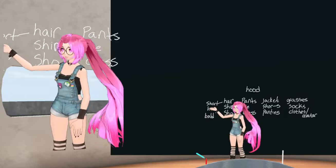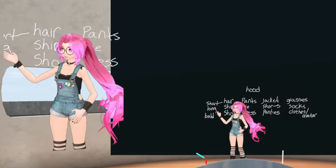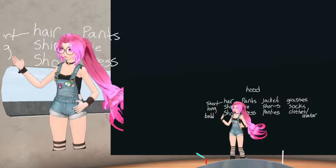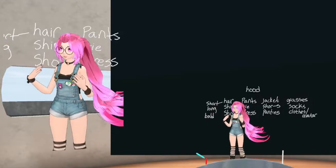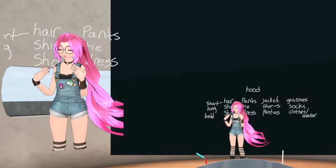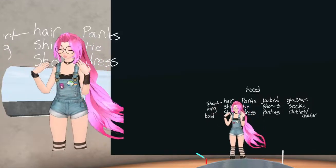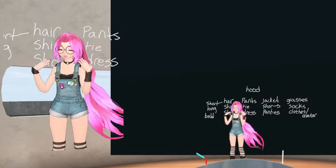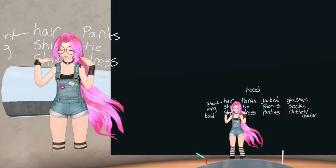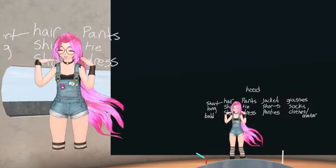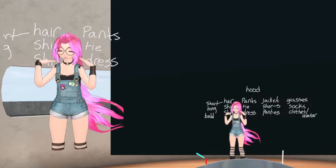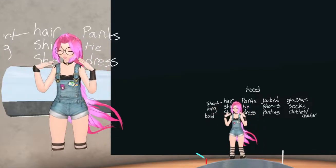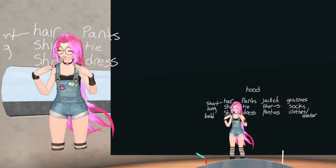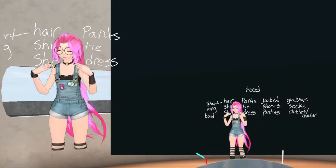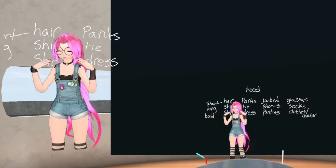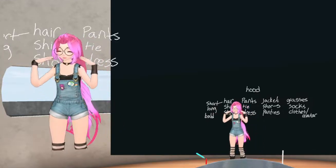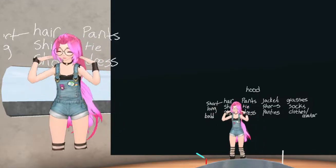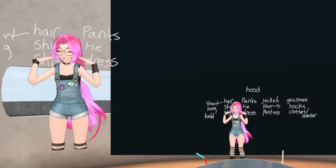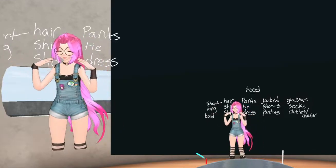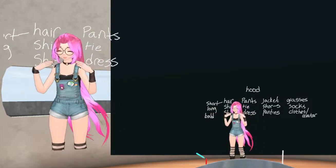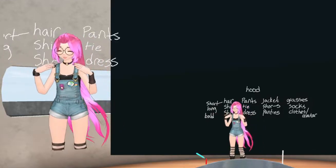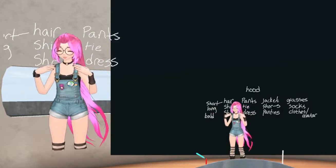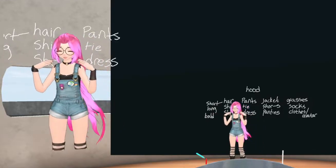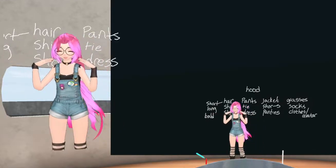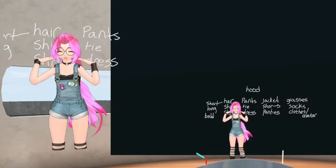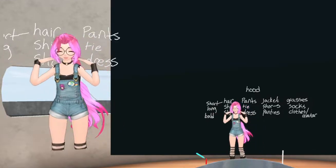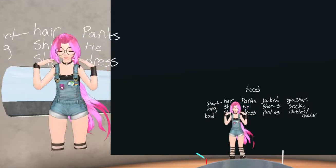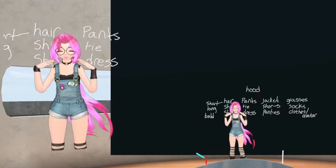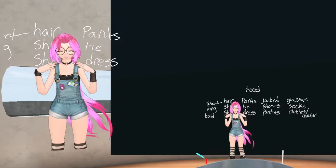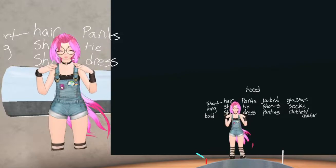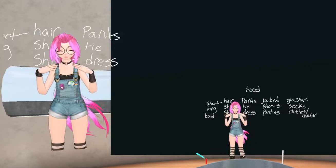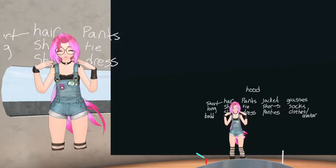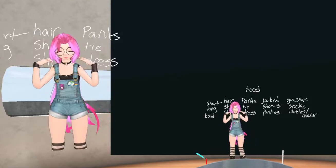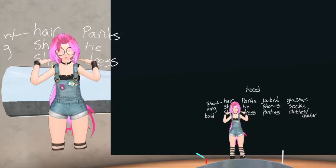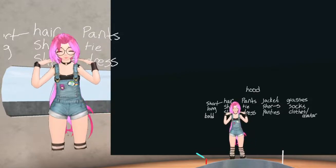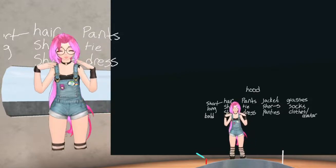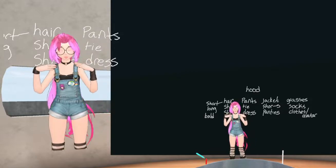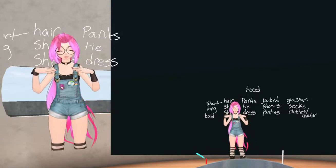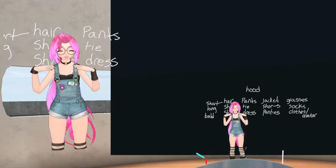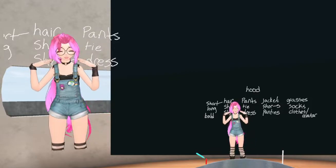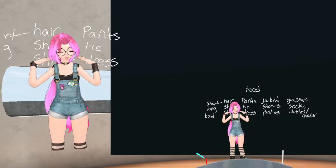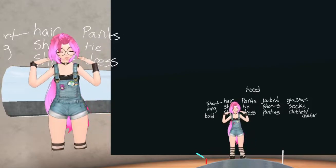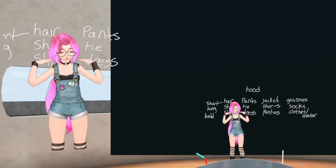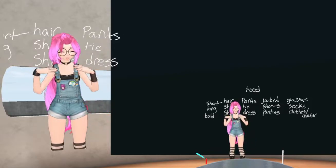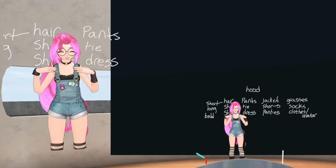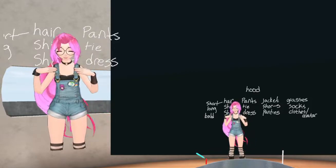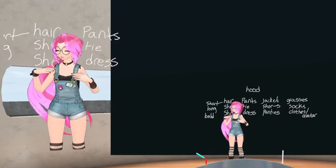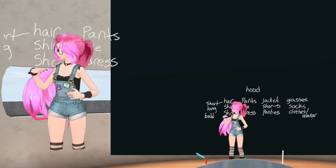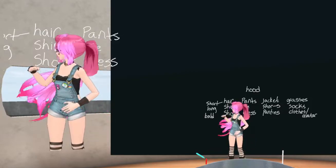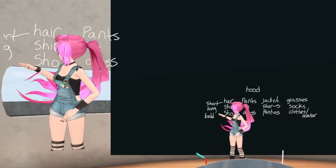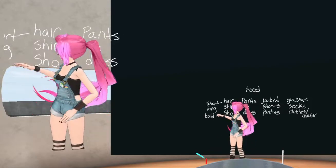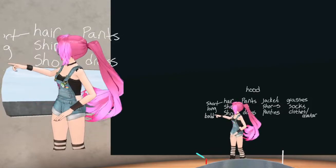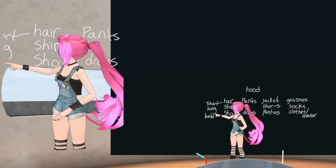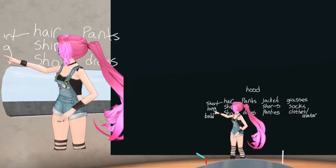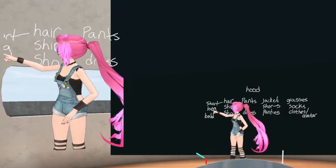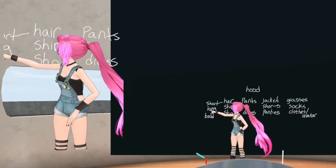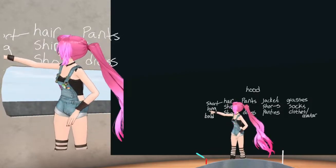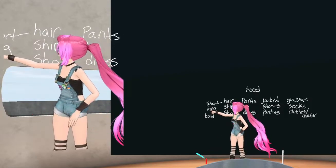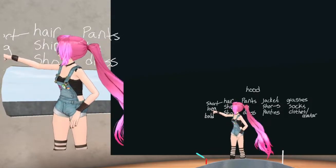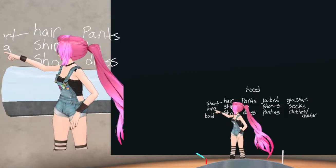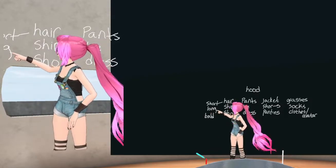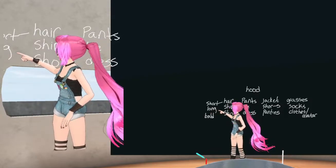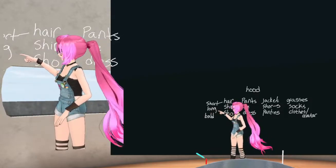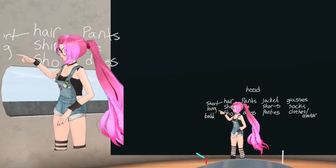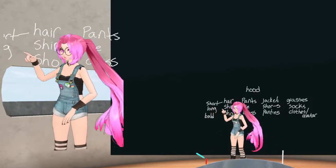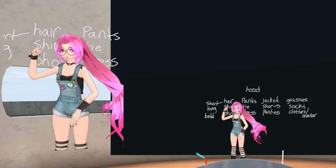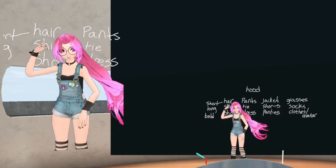So short hair, you're gonna say short hair like this. Short, you're showing it cut short. And then